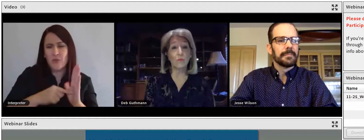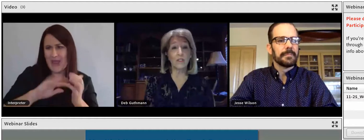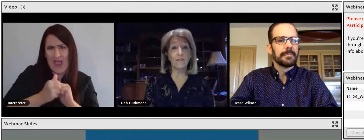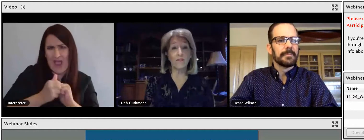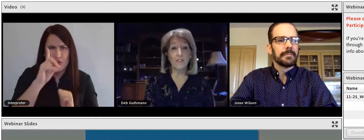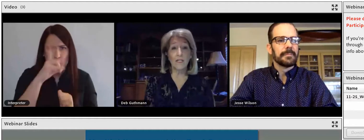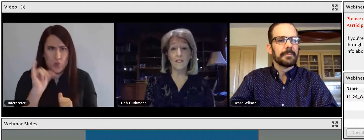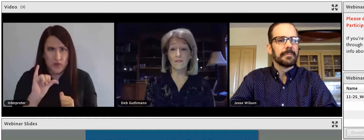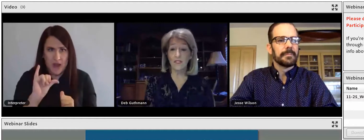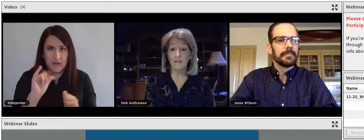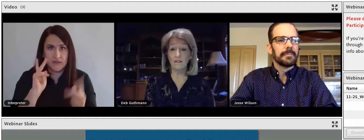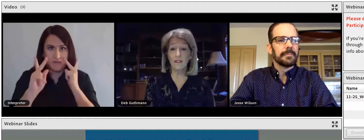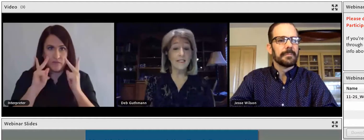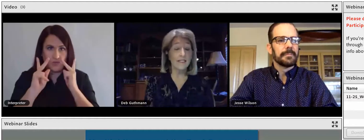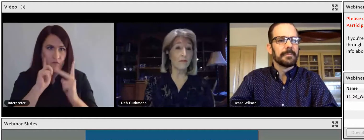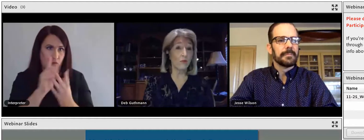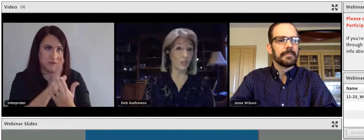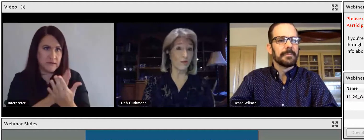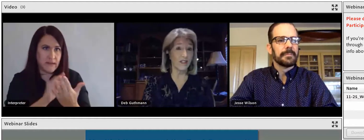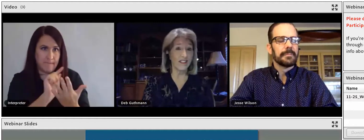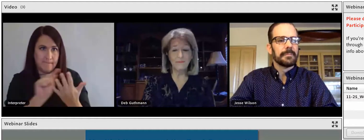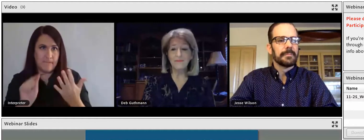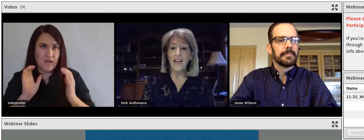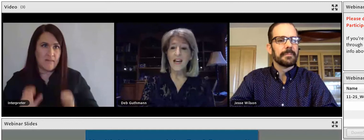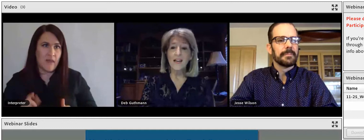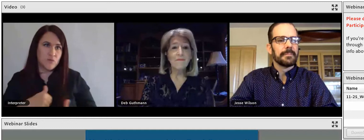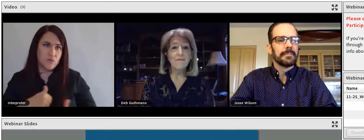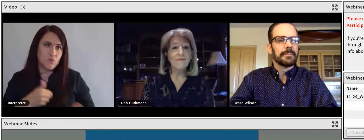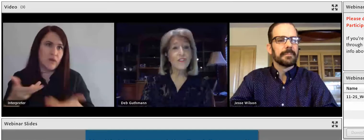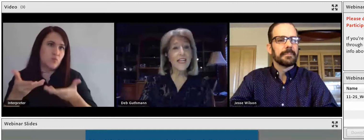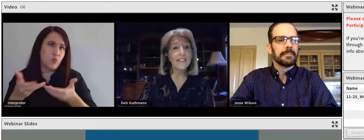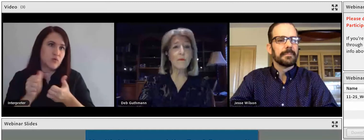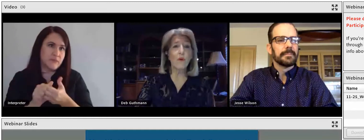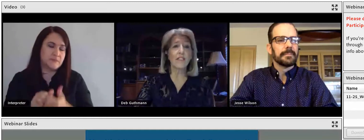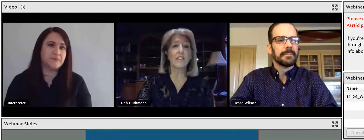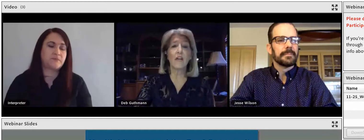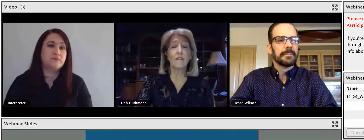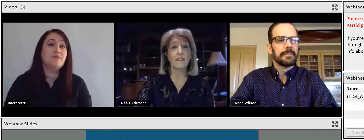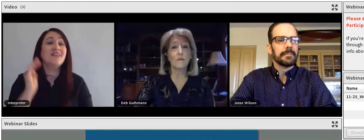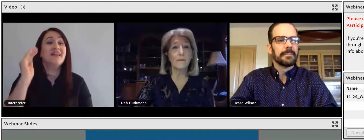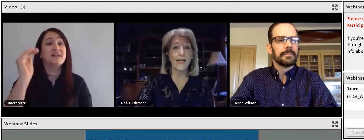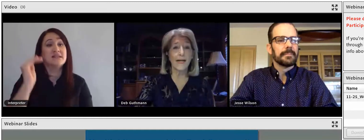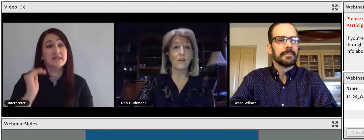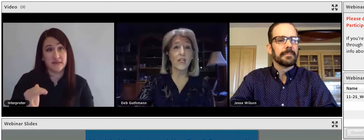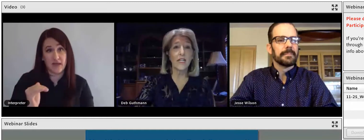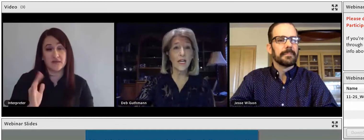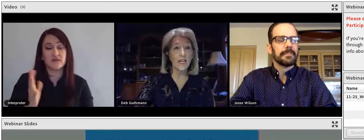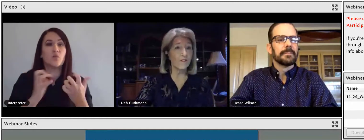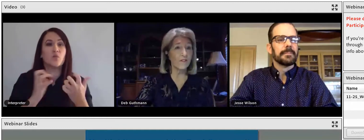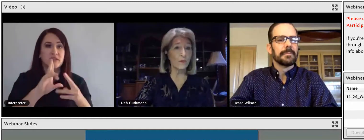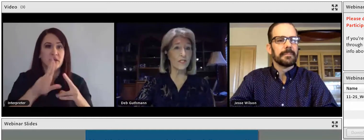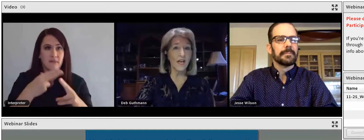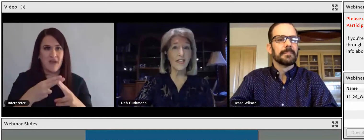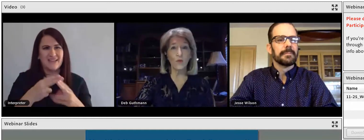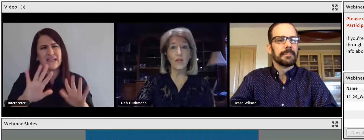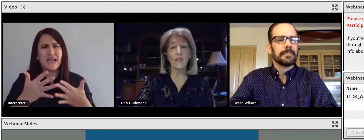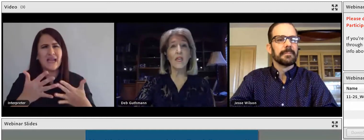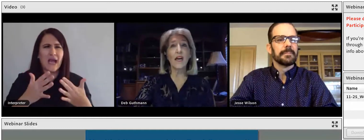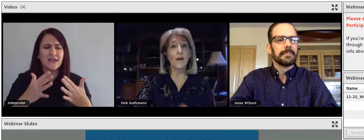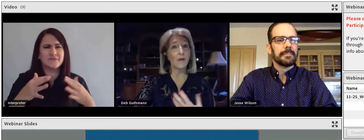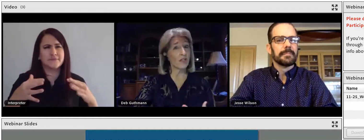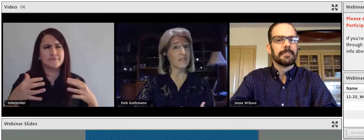looks visually for some of the clients that we've worked with. The next thing we wanted to talk a little bit about, and it kind of goes in